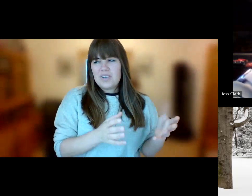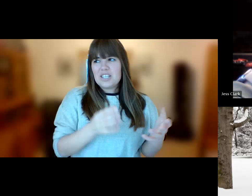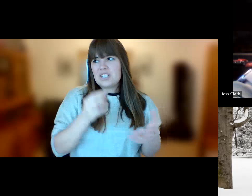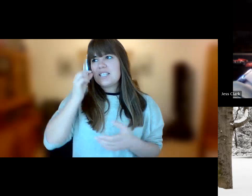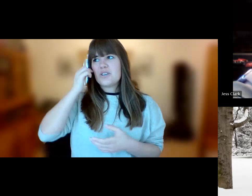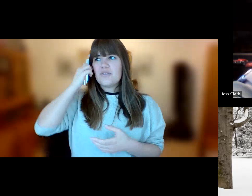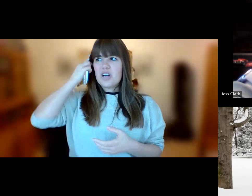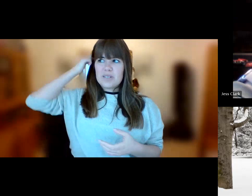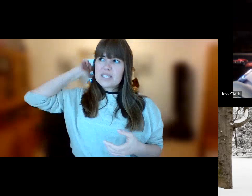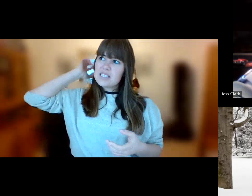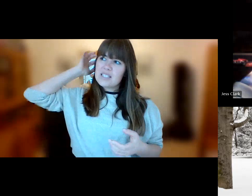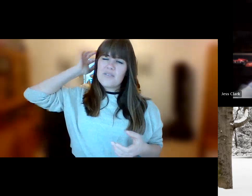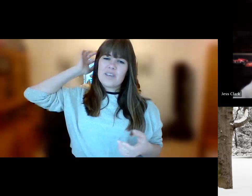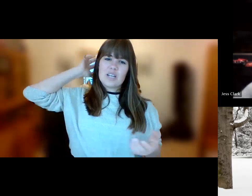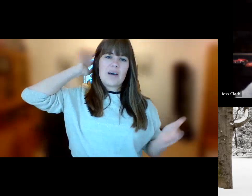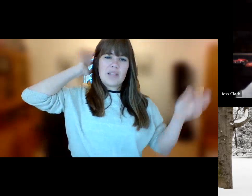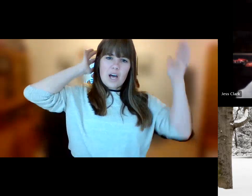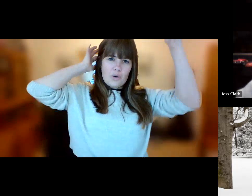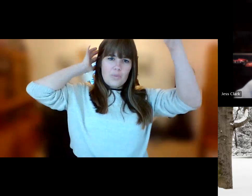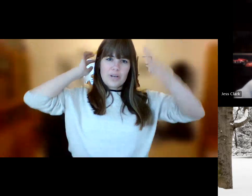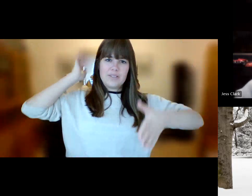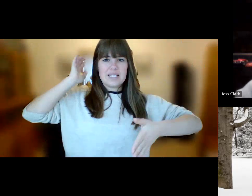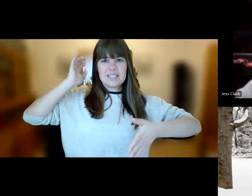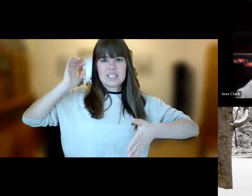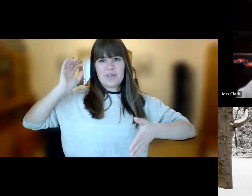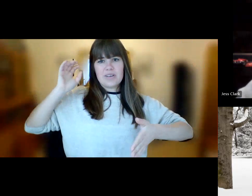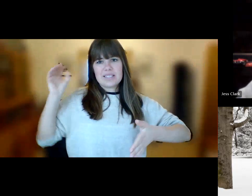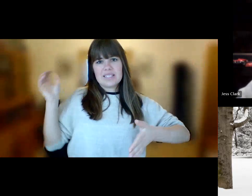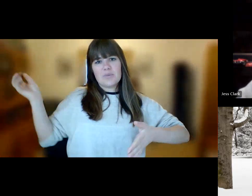which is within leisure centre environments. So thinking about that whole